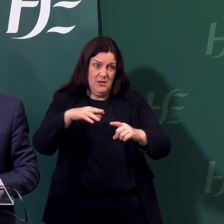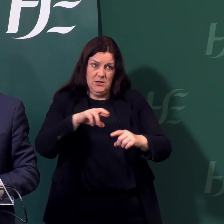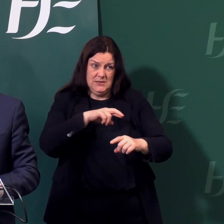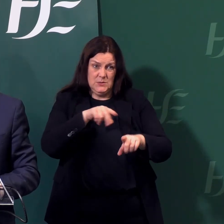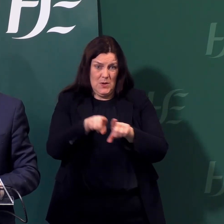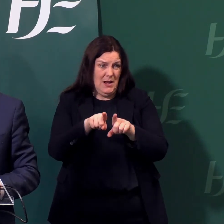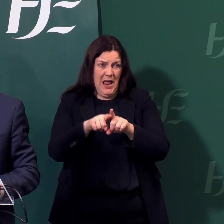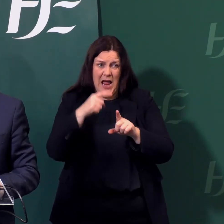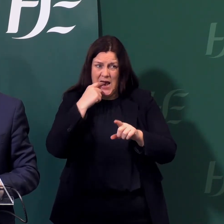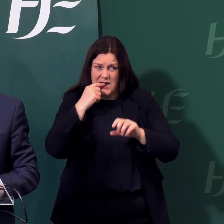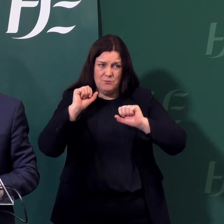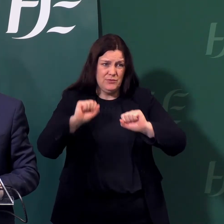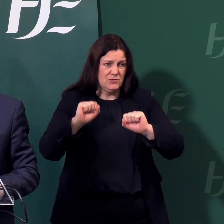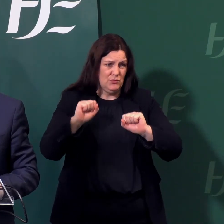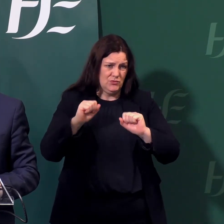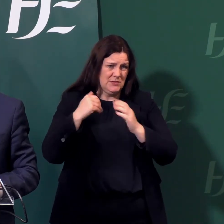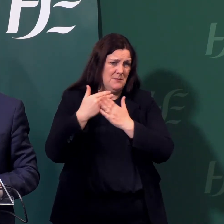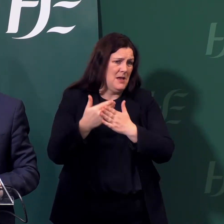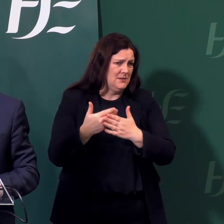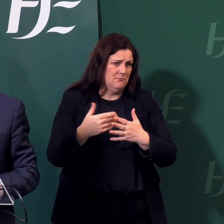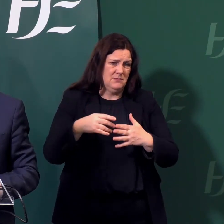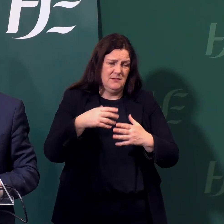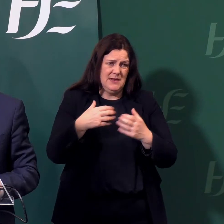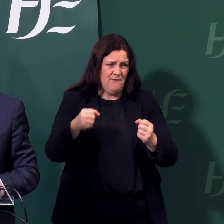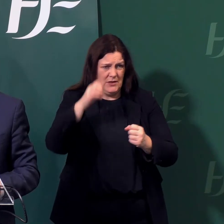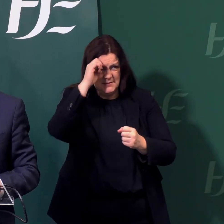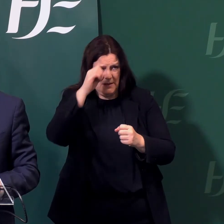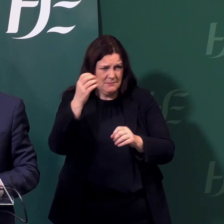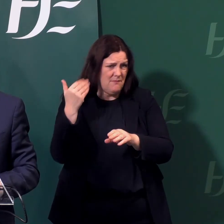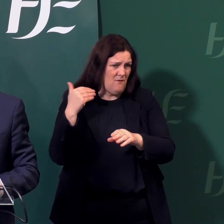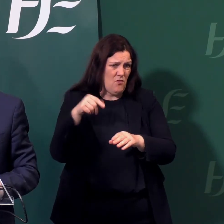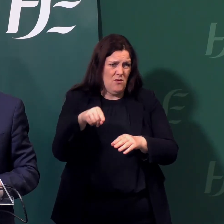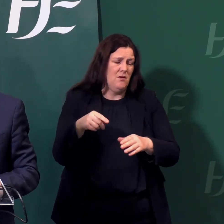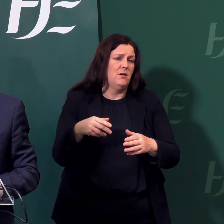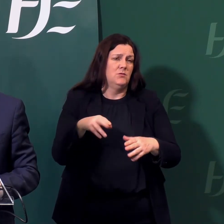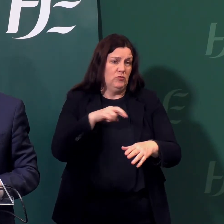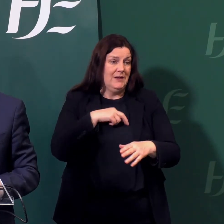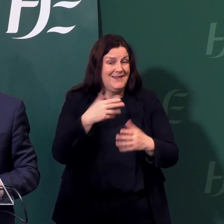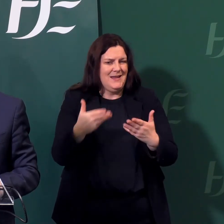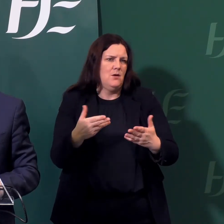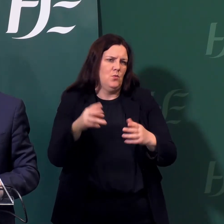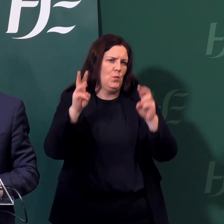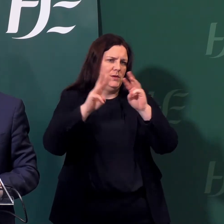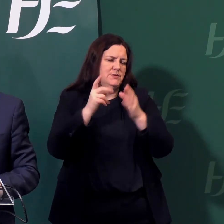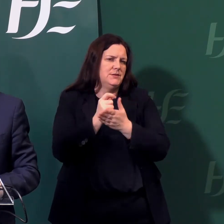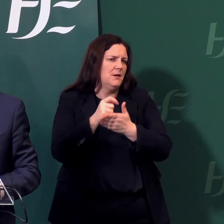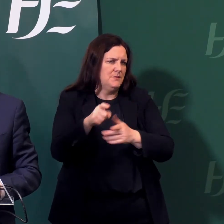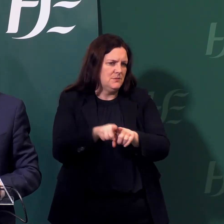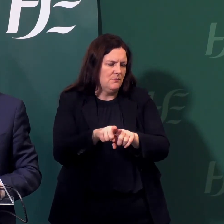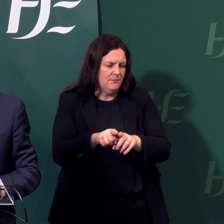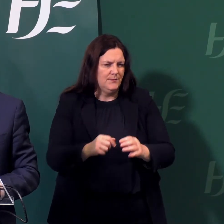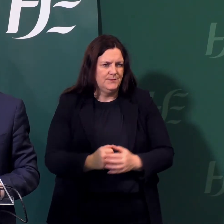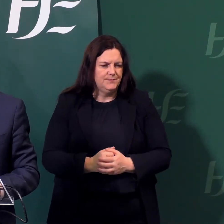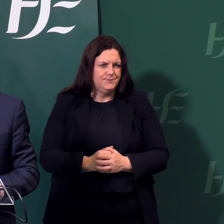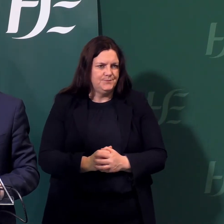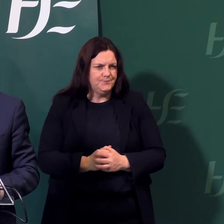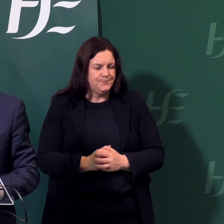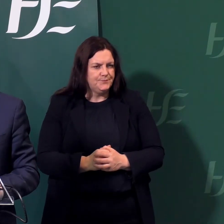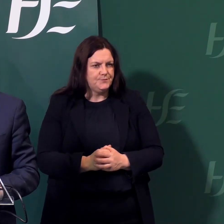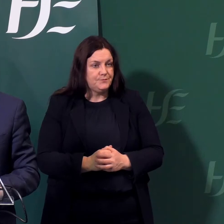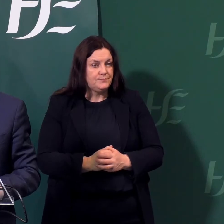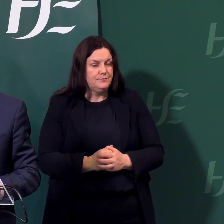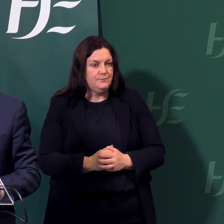through unprecedented demand levels as they head into winter. From a HSE perspective, we're resolutely